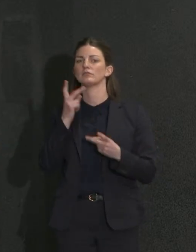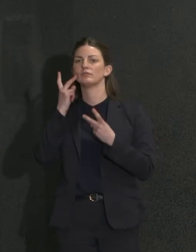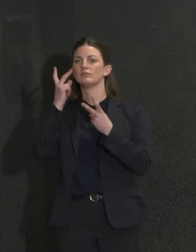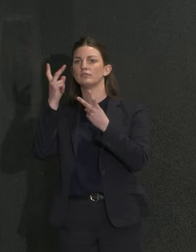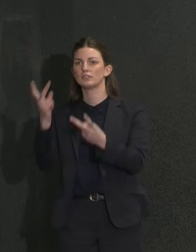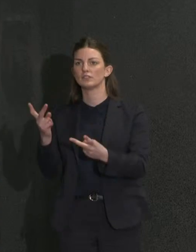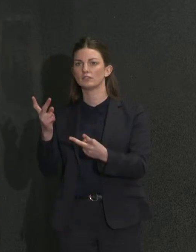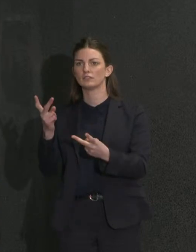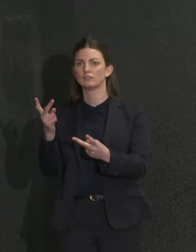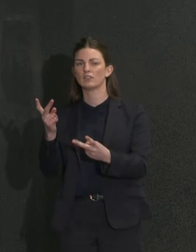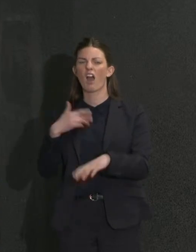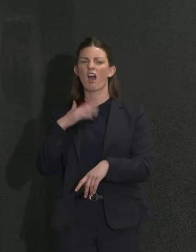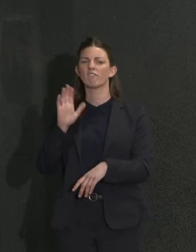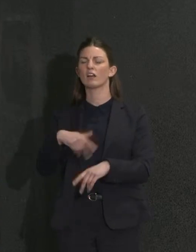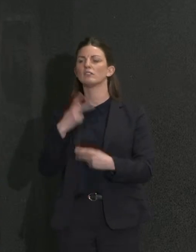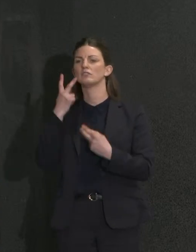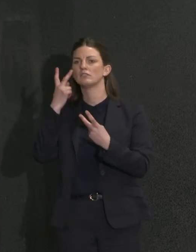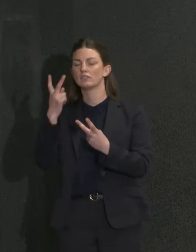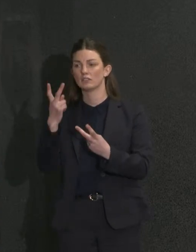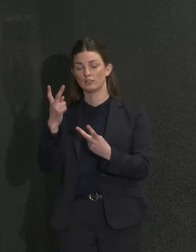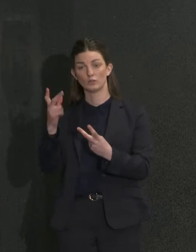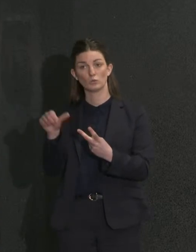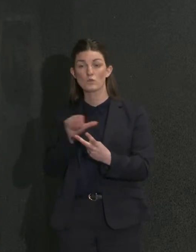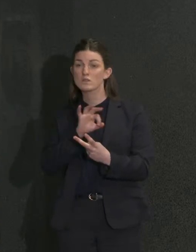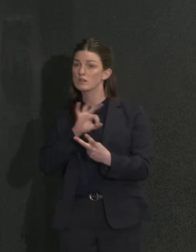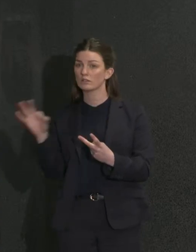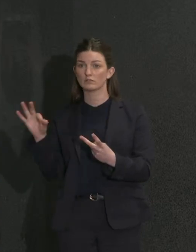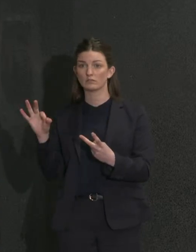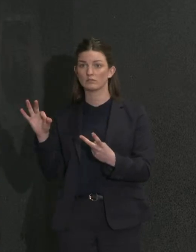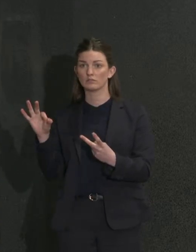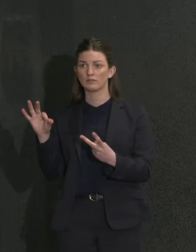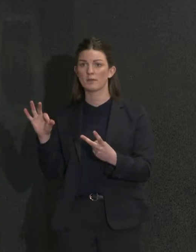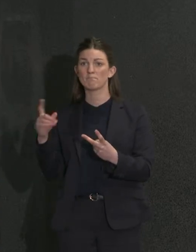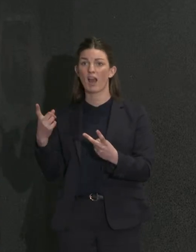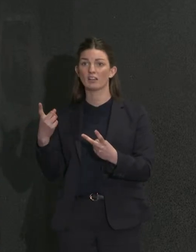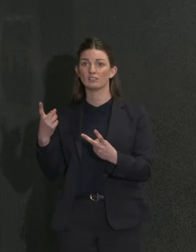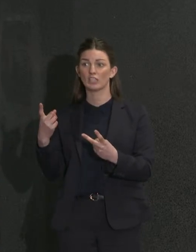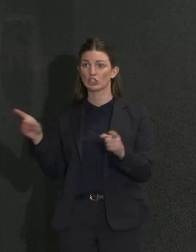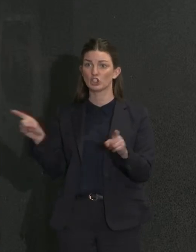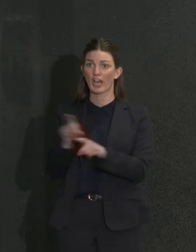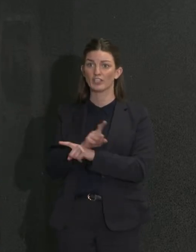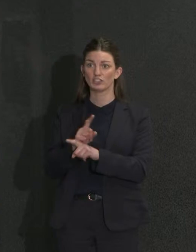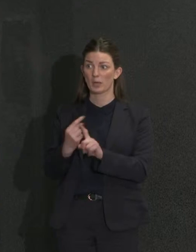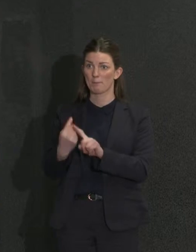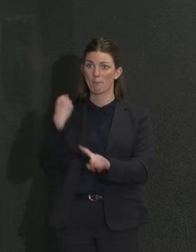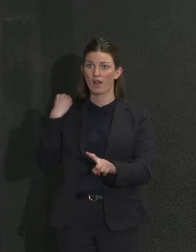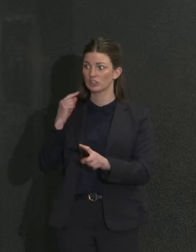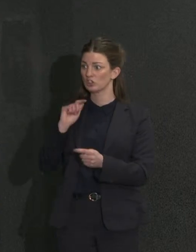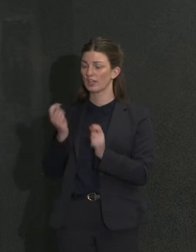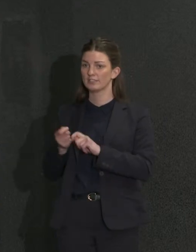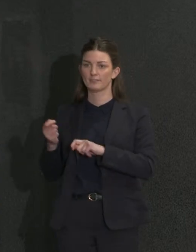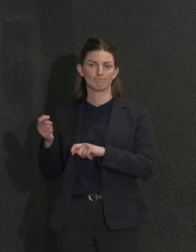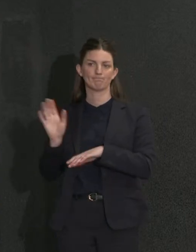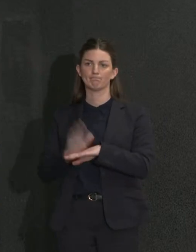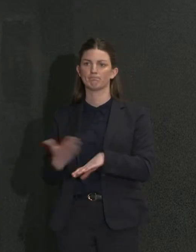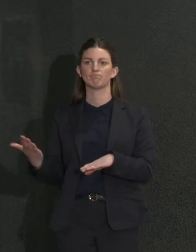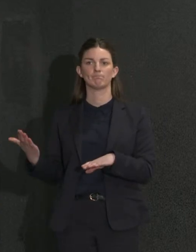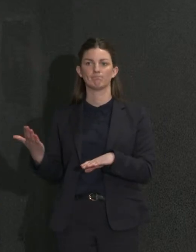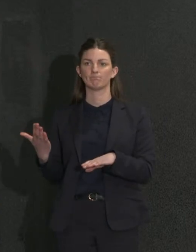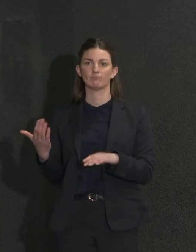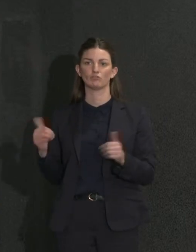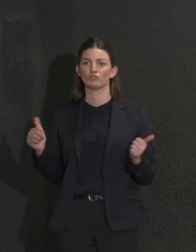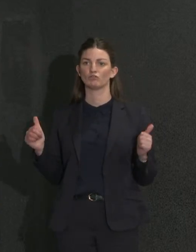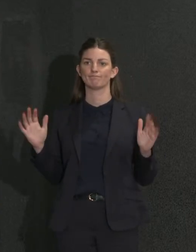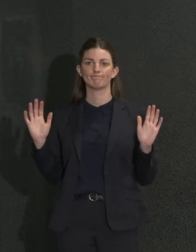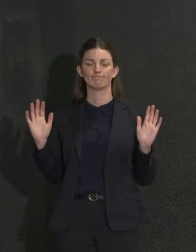have been doing that. They shouldn't have been doing that. Now, we can't change that. That's done. But what we can all do is make the best choices for